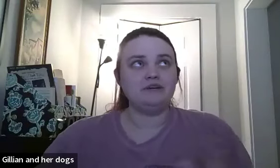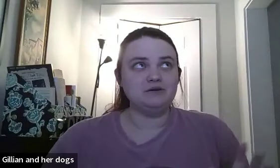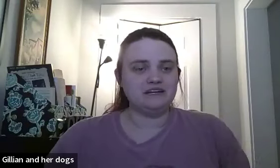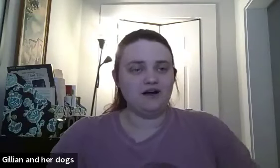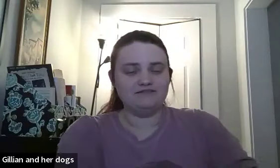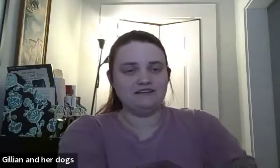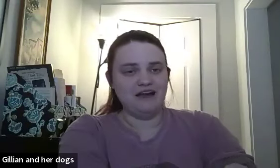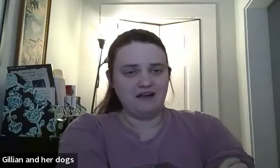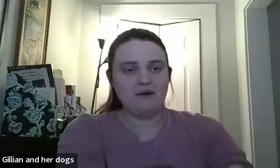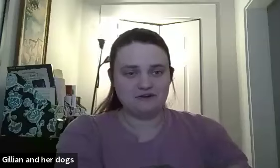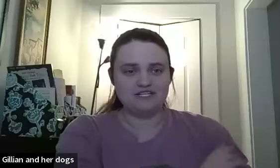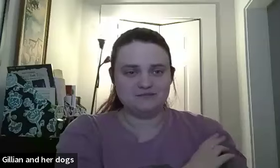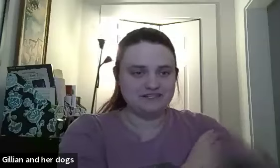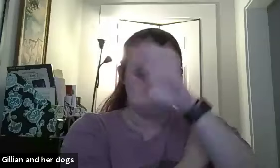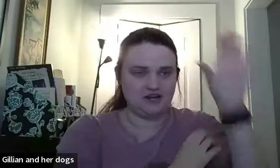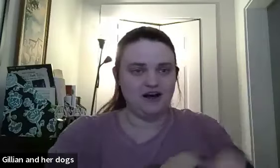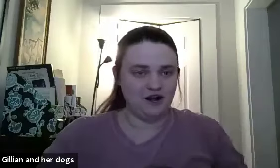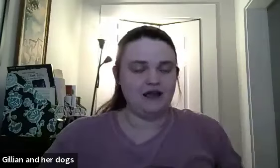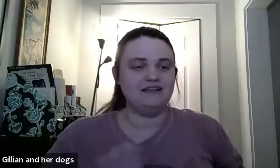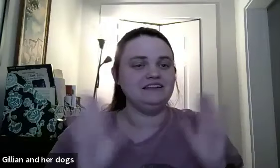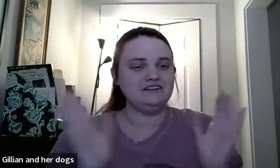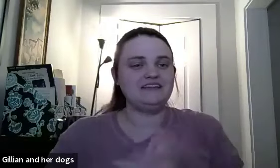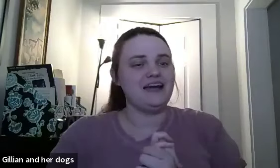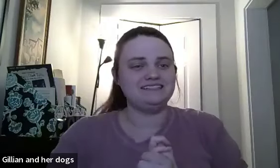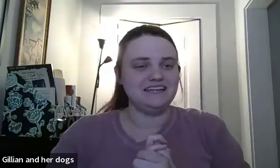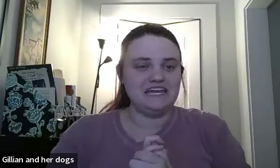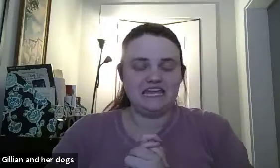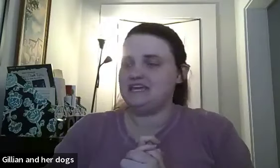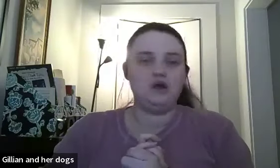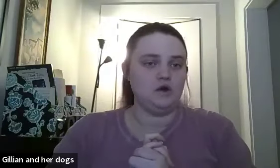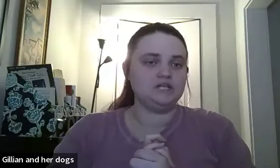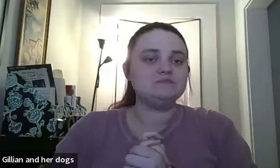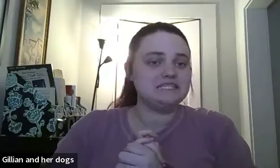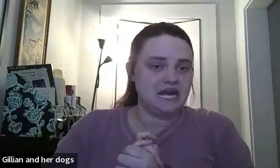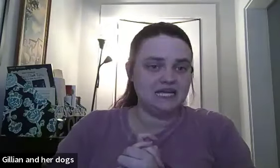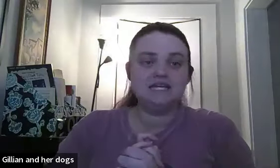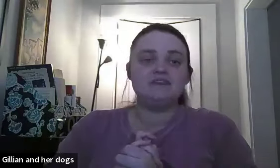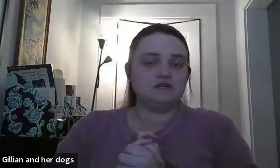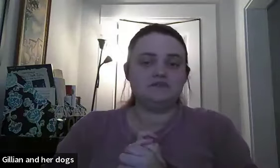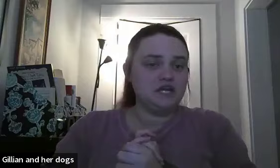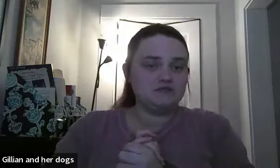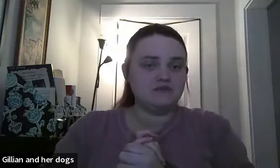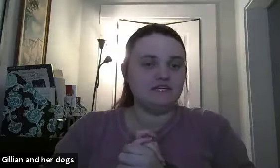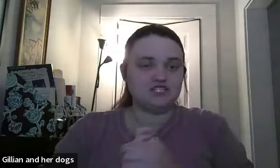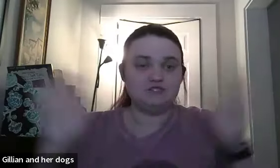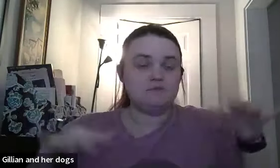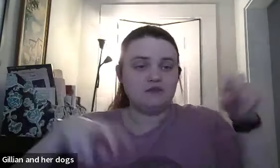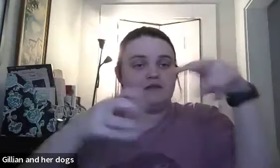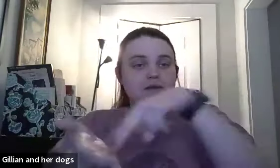mean, we don't get it often. I got my first experience in Chicago and I literally acted like a kid on Christmas Day. There's videos of me just jumping around like a